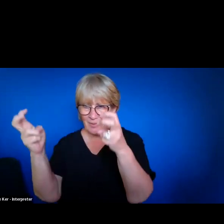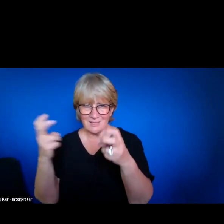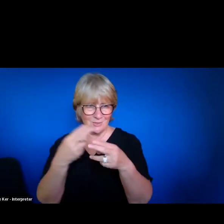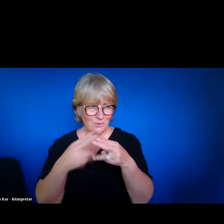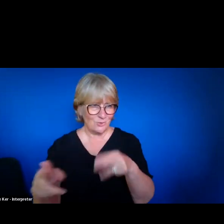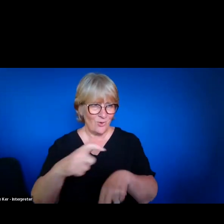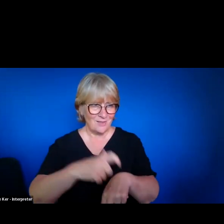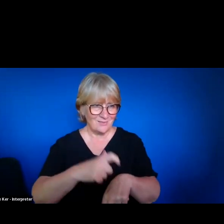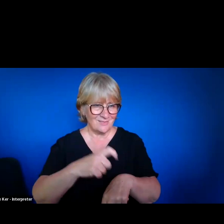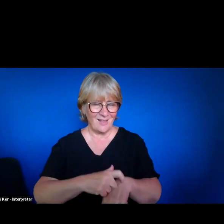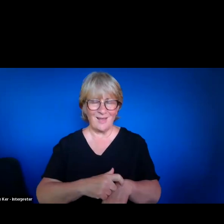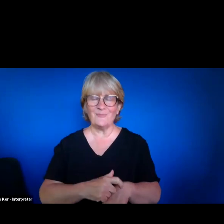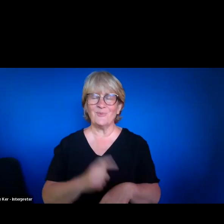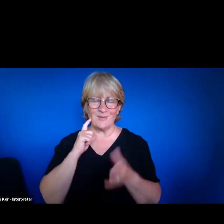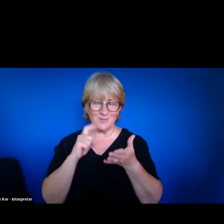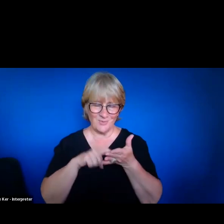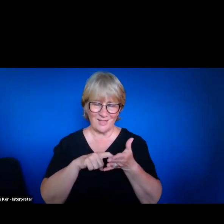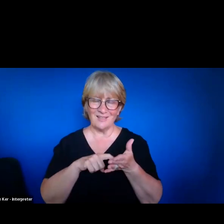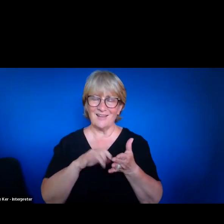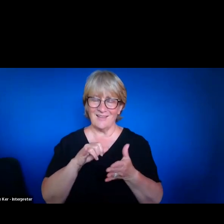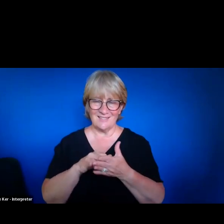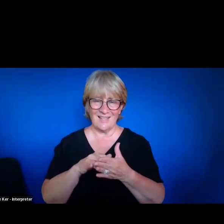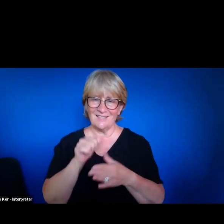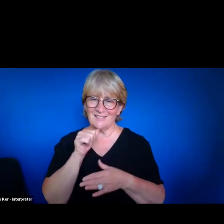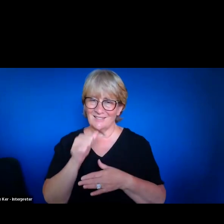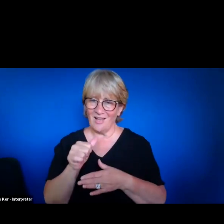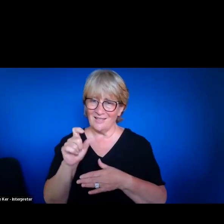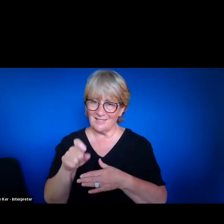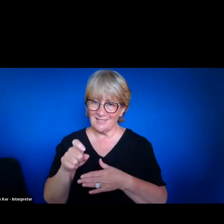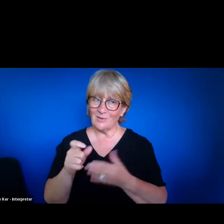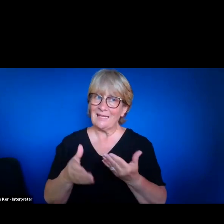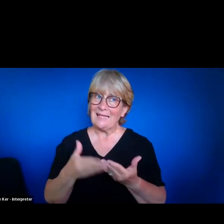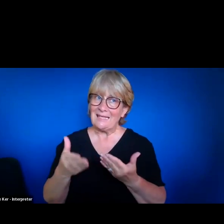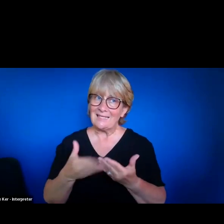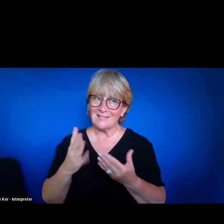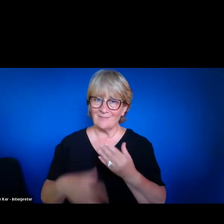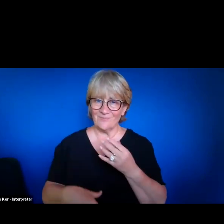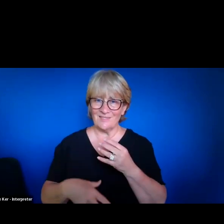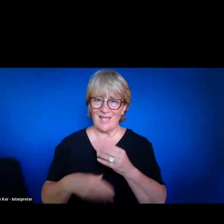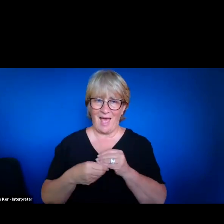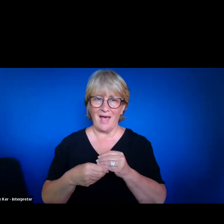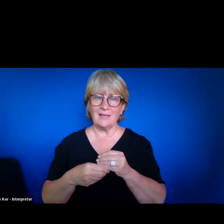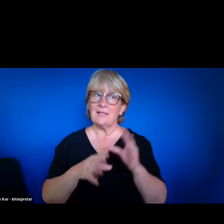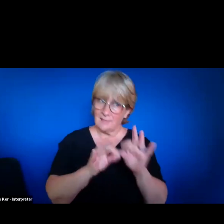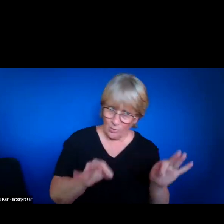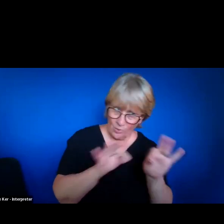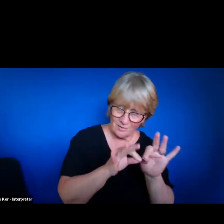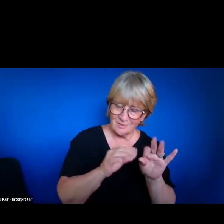we also have to recognize that It's not necessarily easy to add, important,